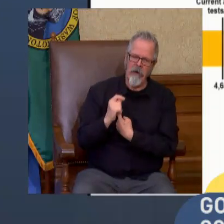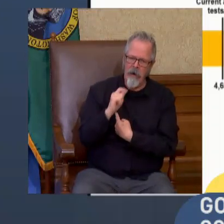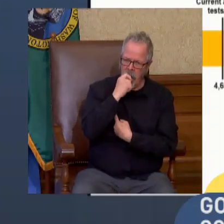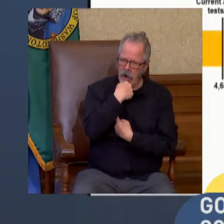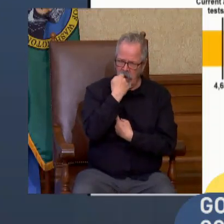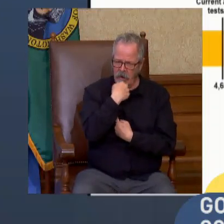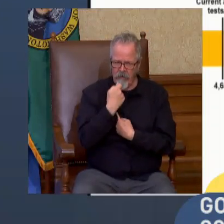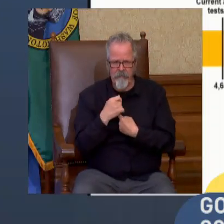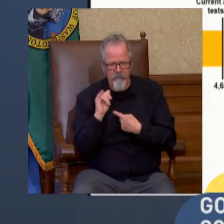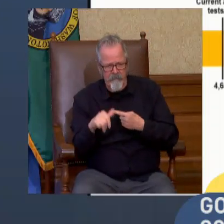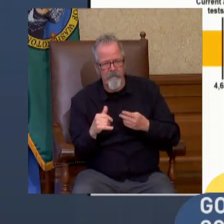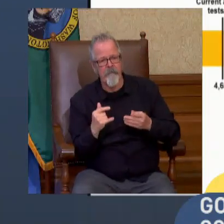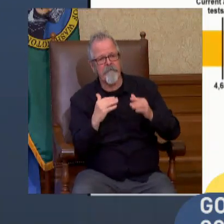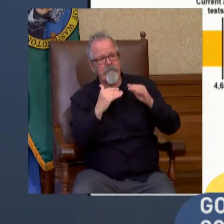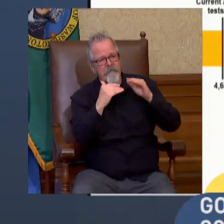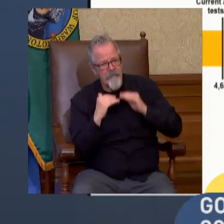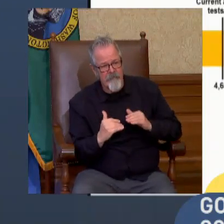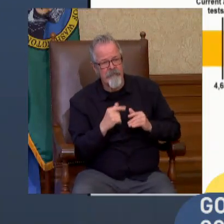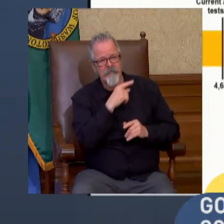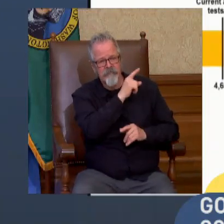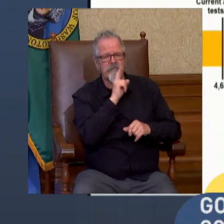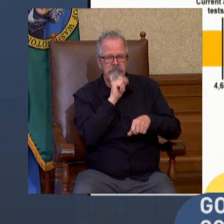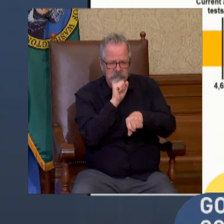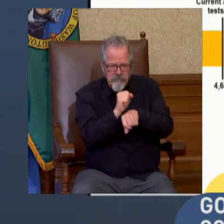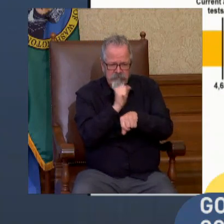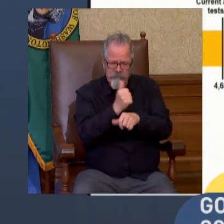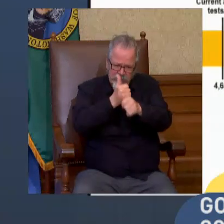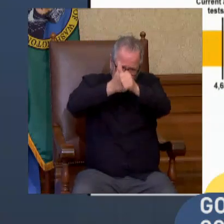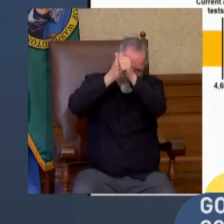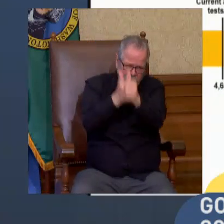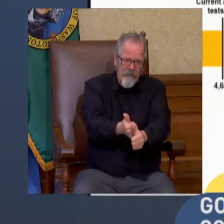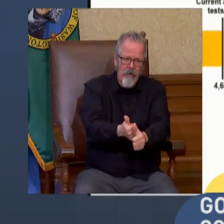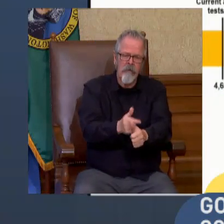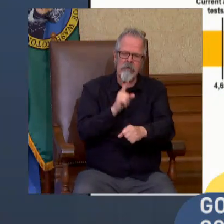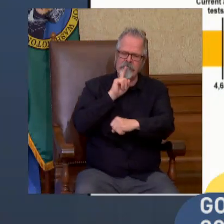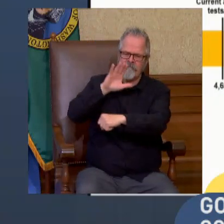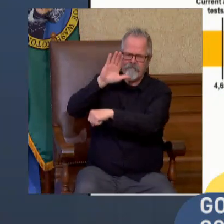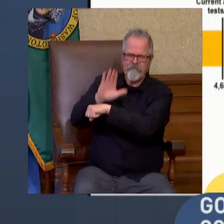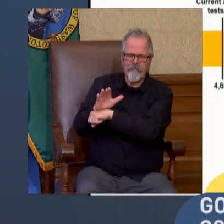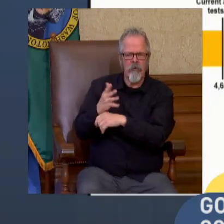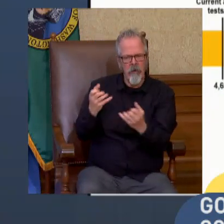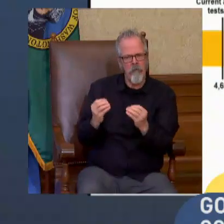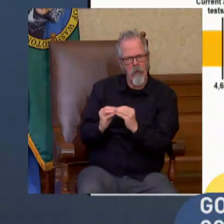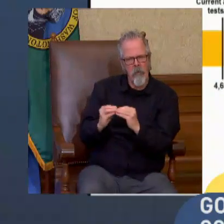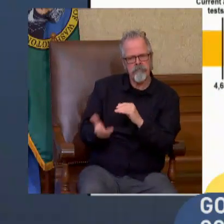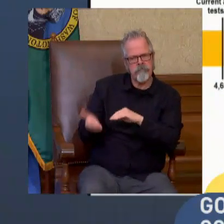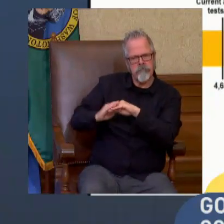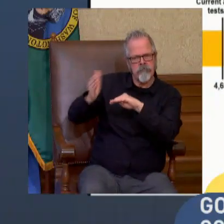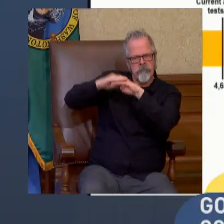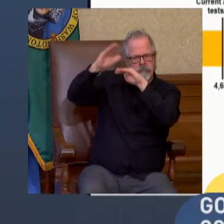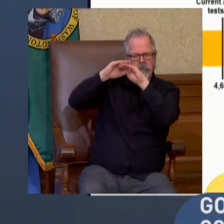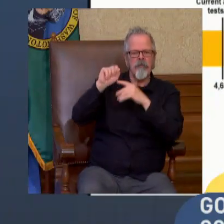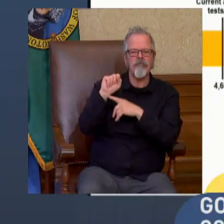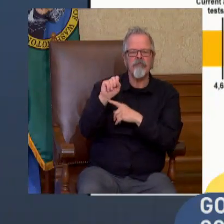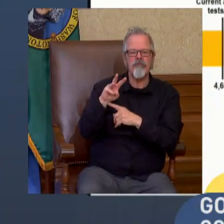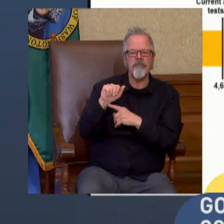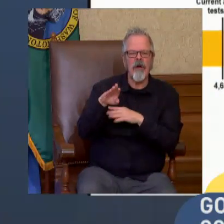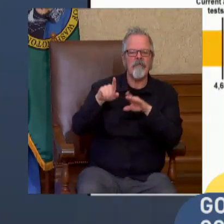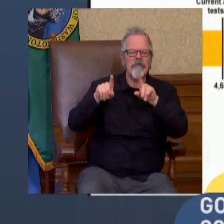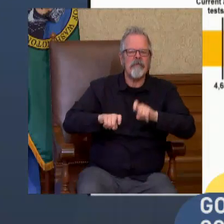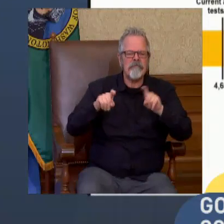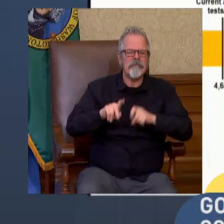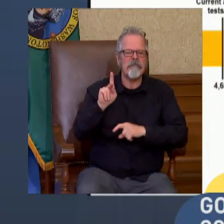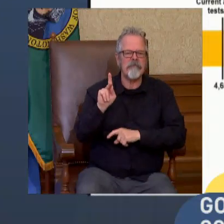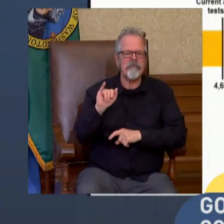this testing capability that is very necessary. We've been appreciative of people around the state helping us in this regard. We've got